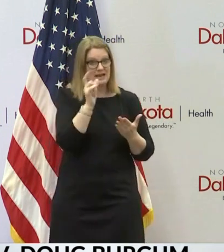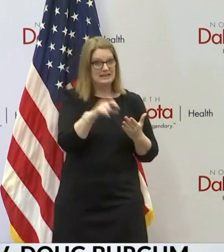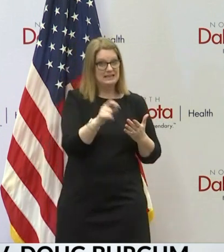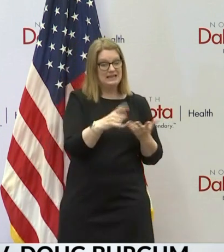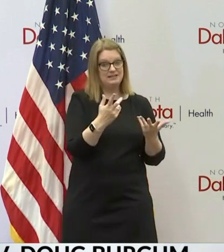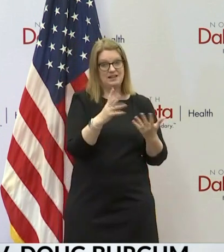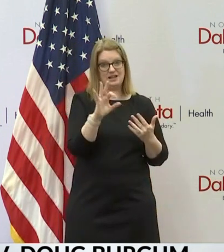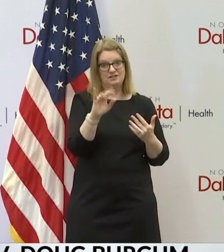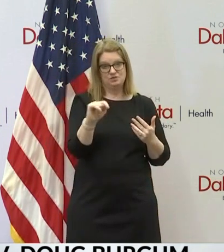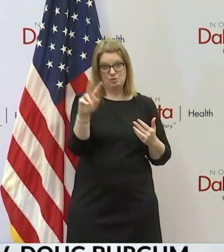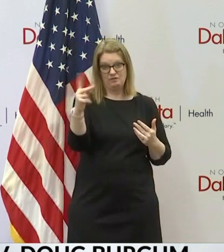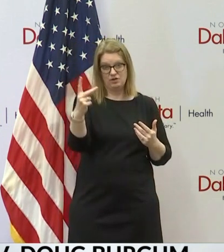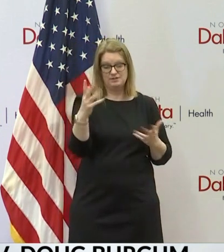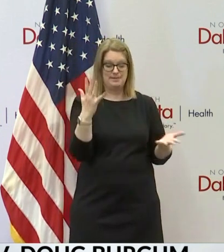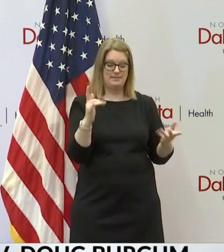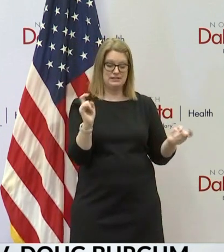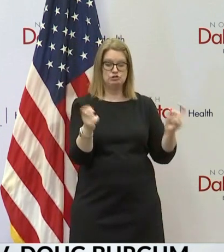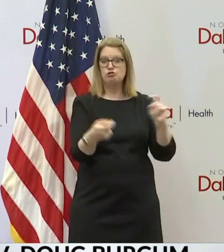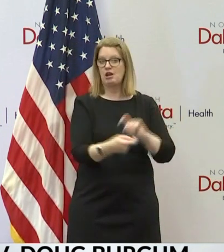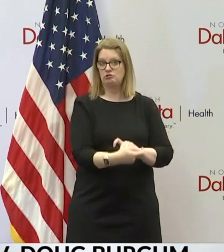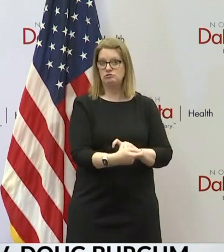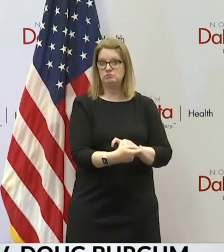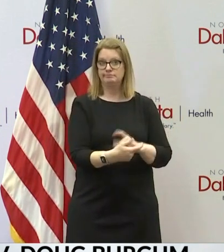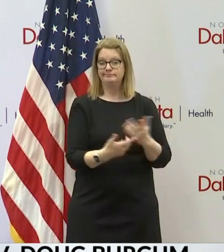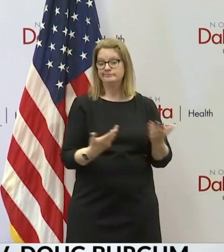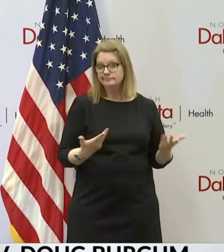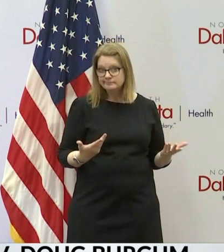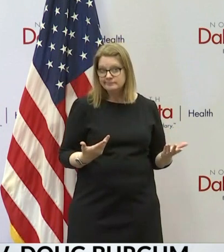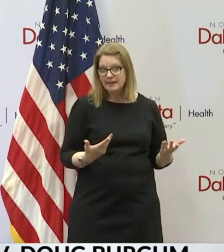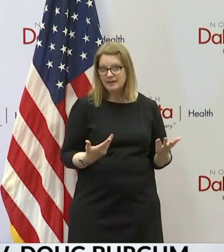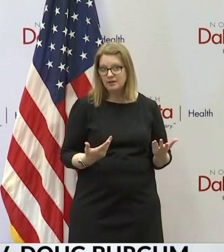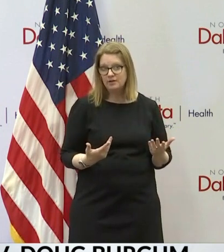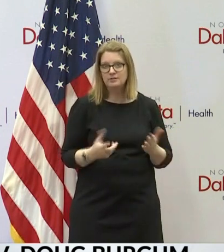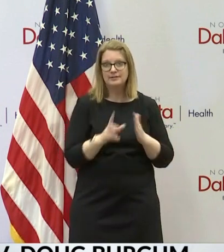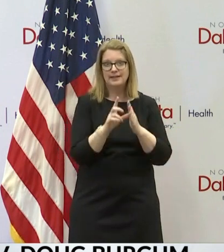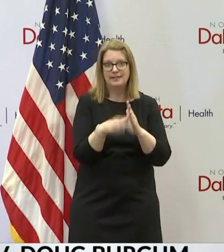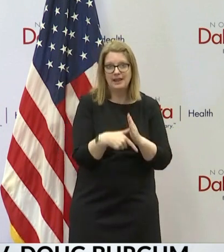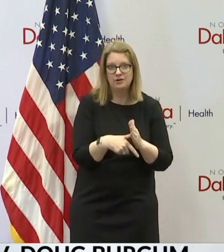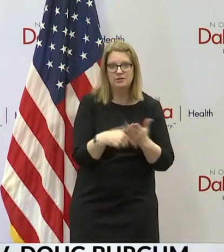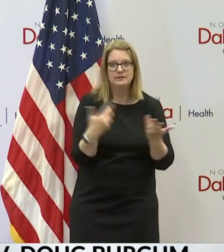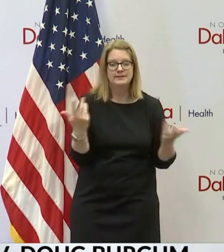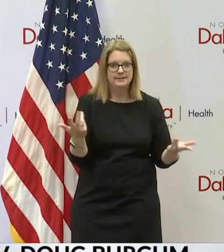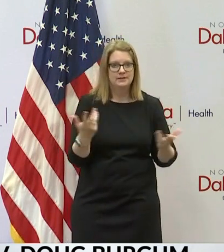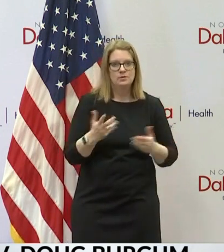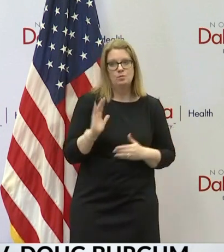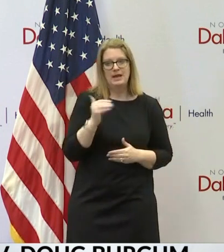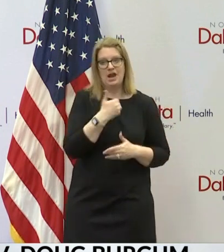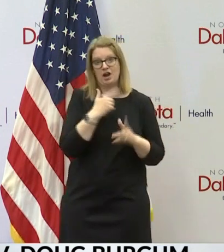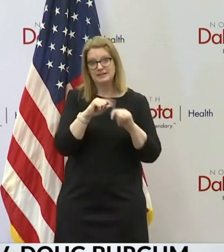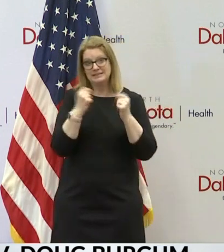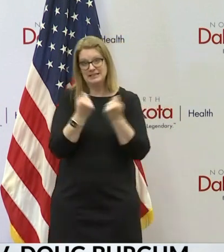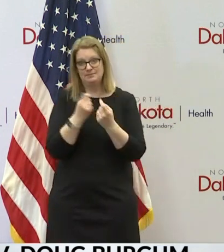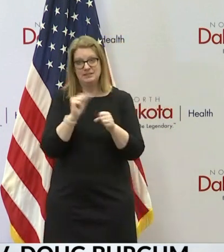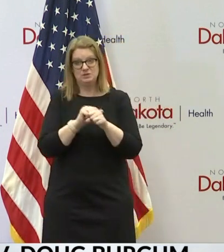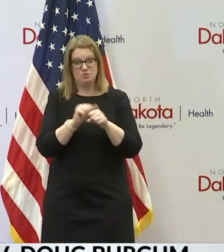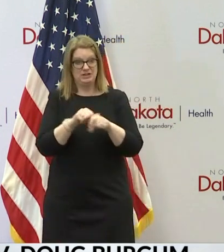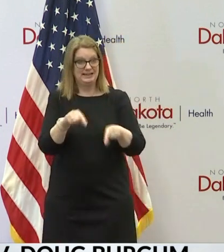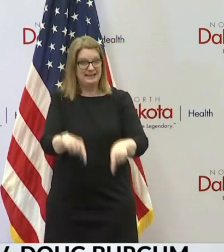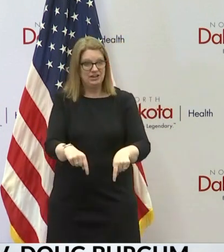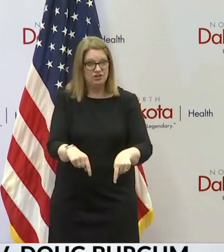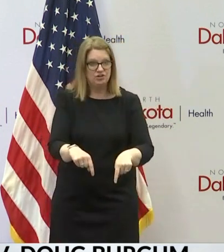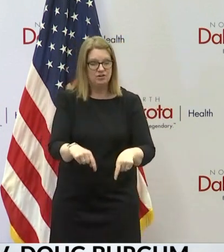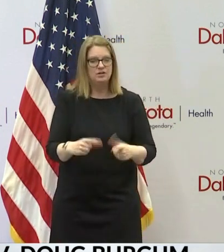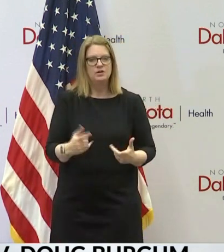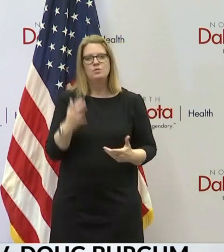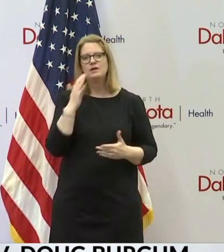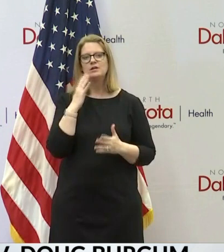That could be one of the shifts that occurs in our country coming out the backside of this. But again, when our team is working here late, we know